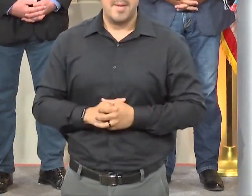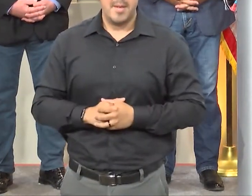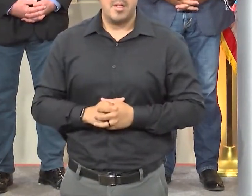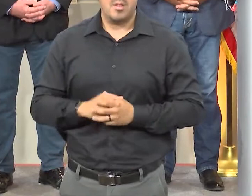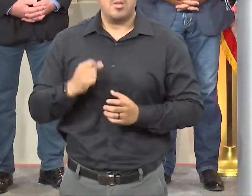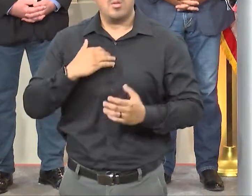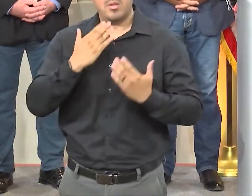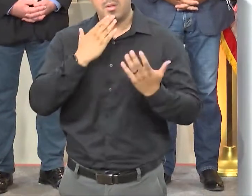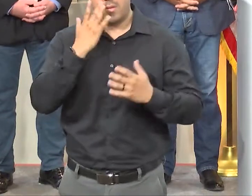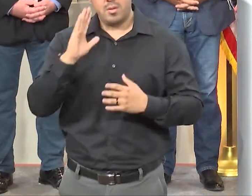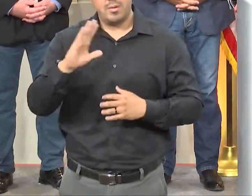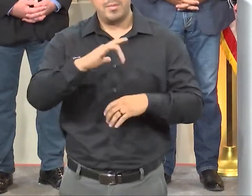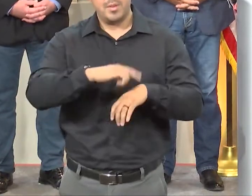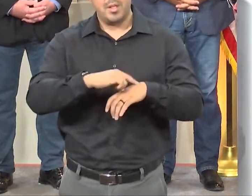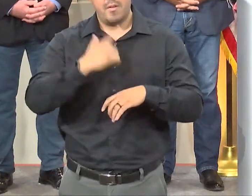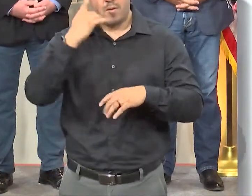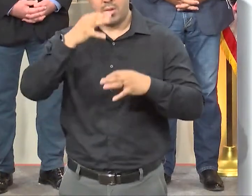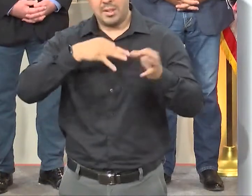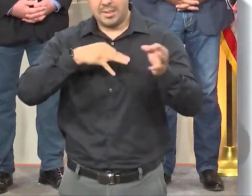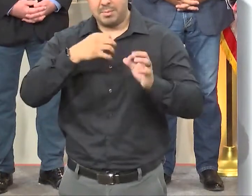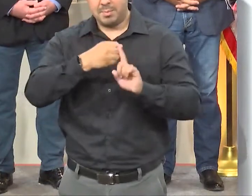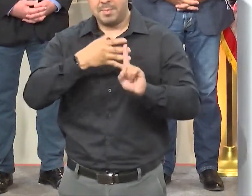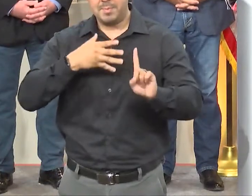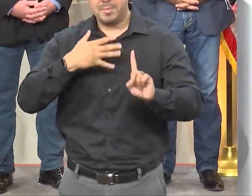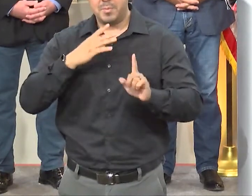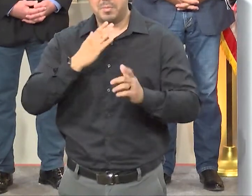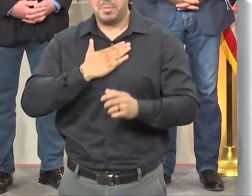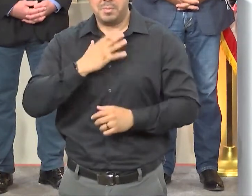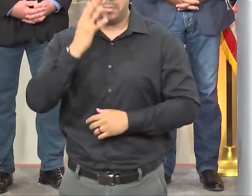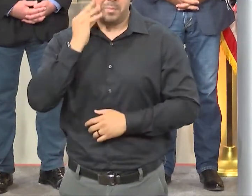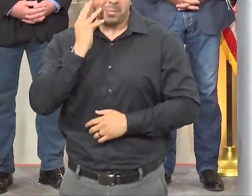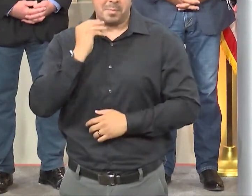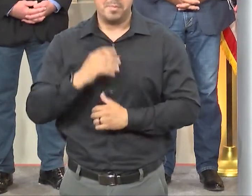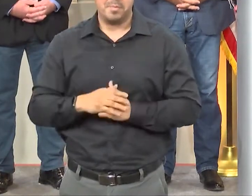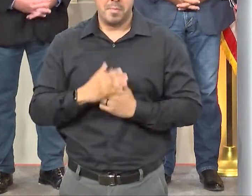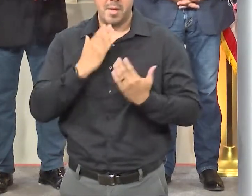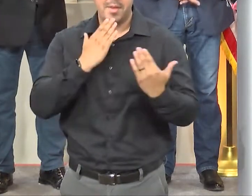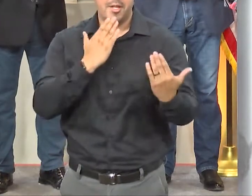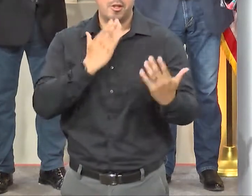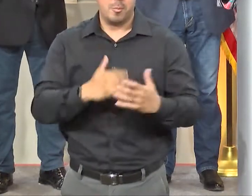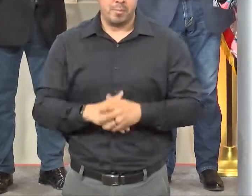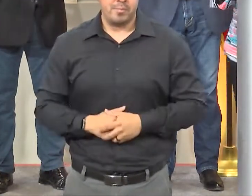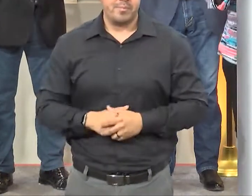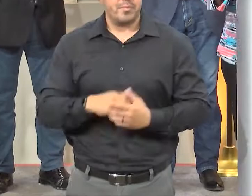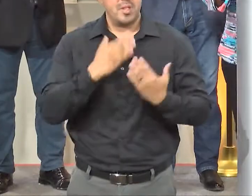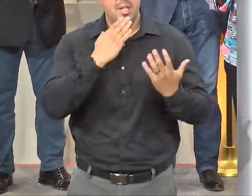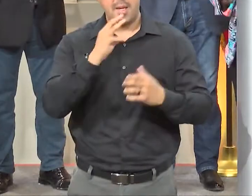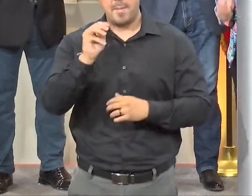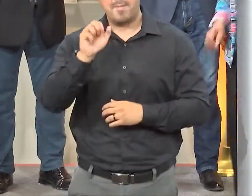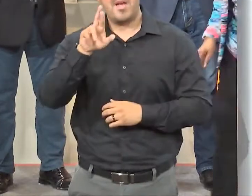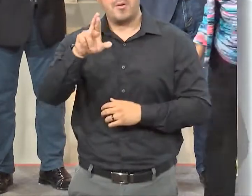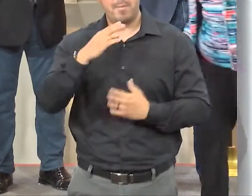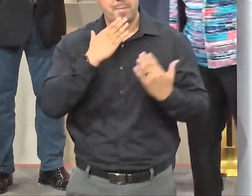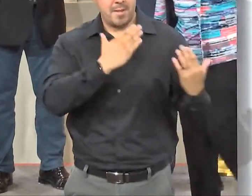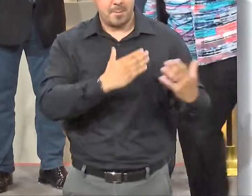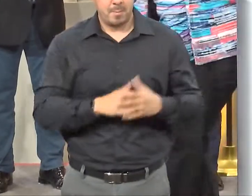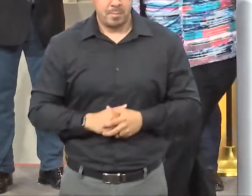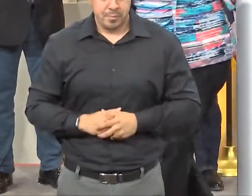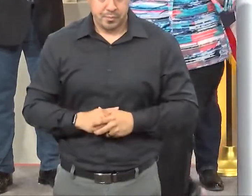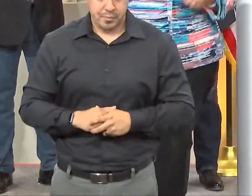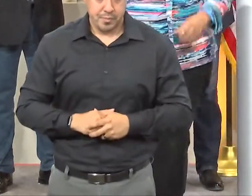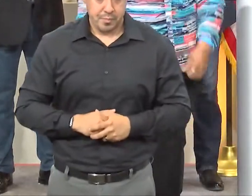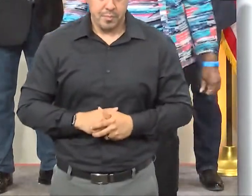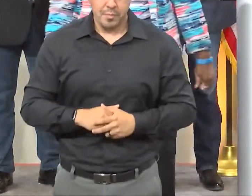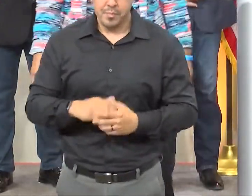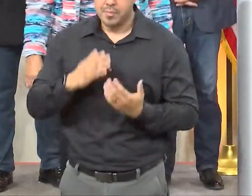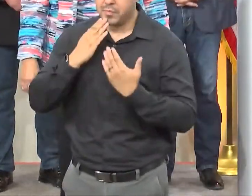So I thank you for your time for letting me explain what I went through with GLOW. Thank you. Thank you, Mayor. Thank you, Ms. Locke.